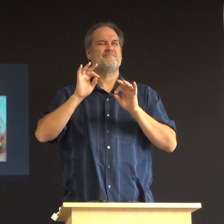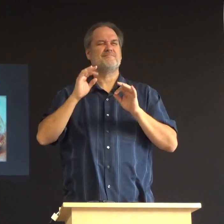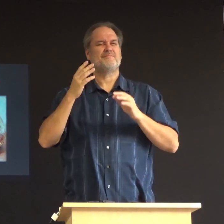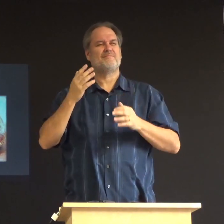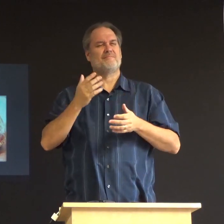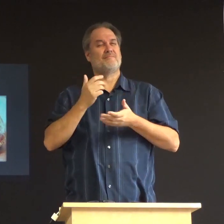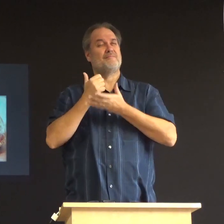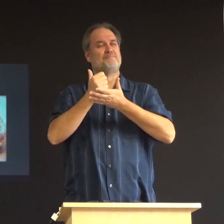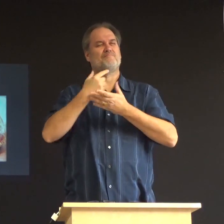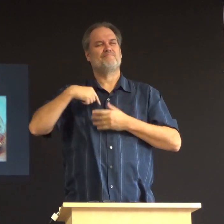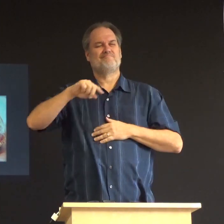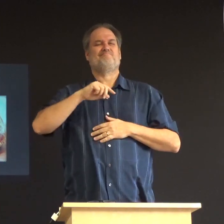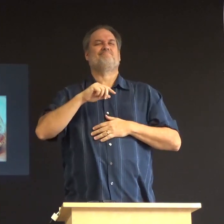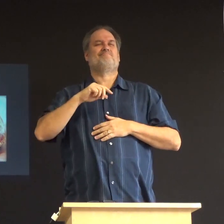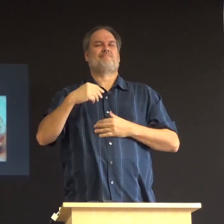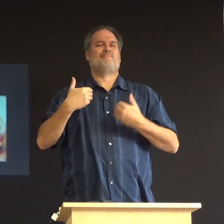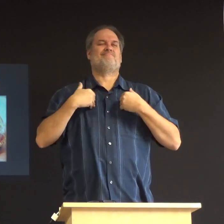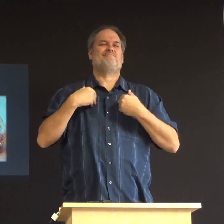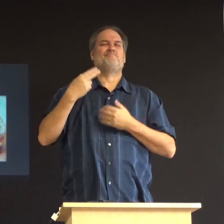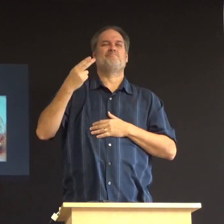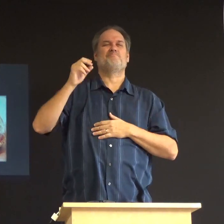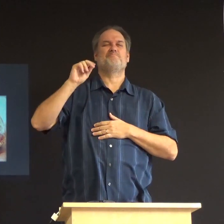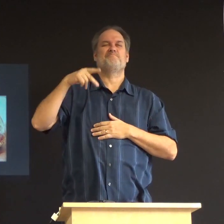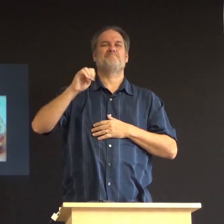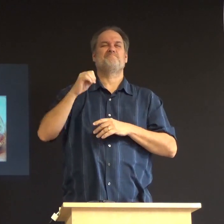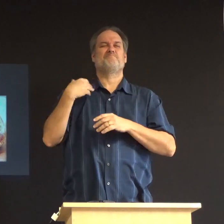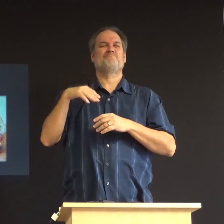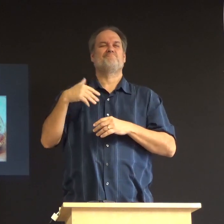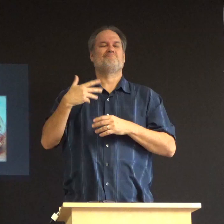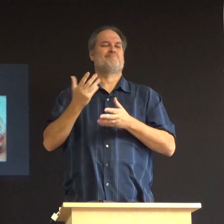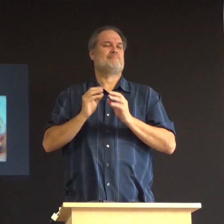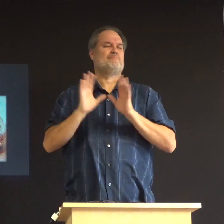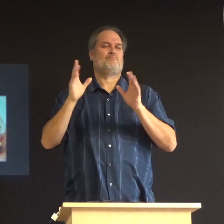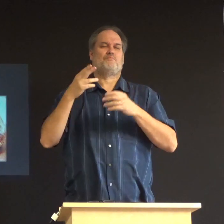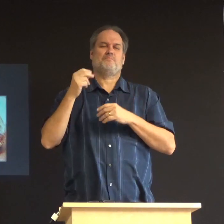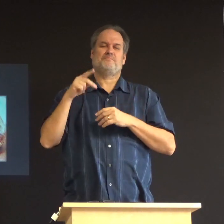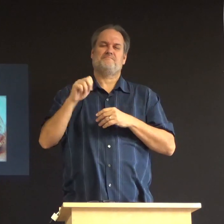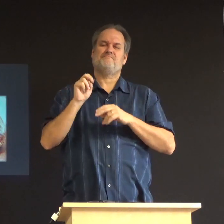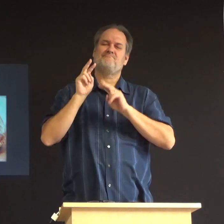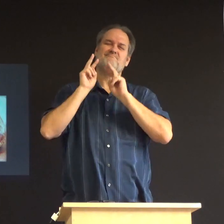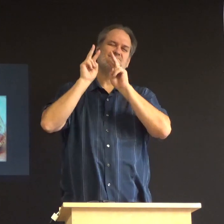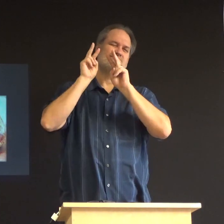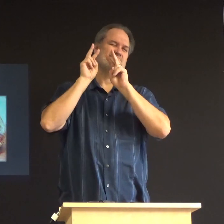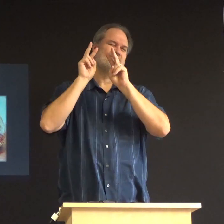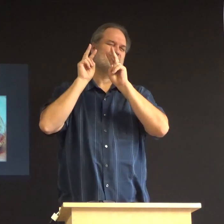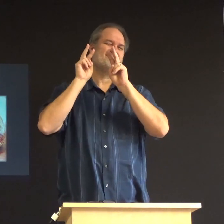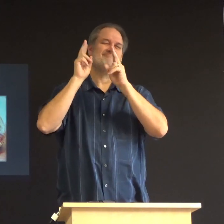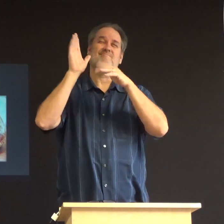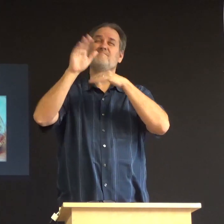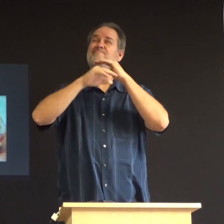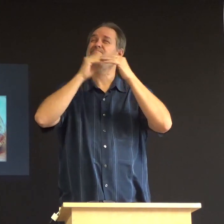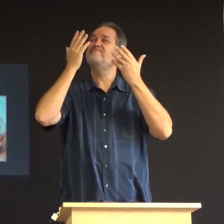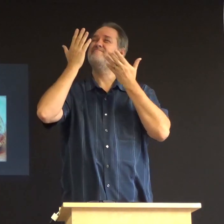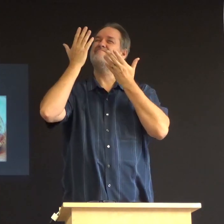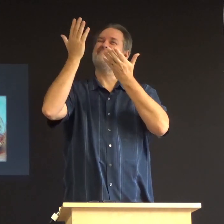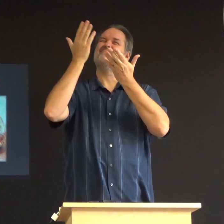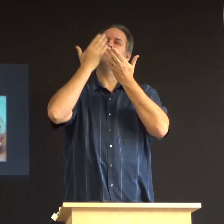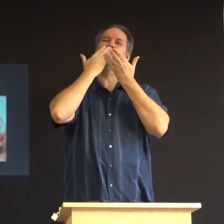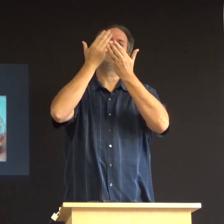they're very important. And help us to understand we have hope. That hope is clear. That